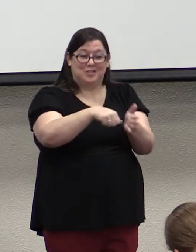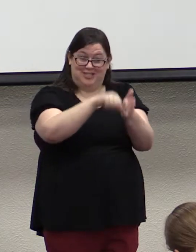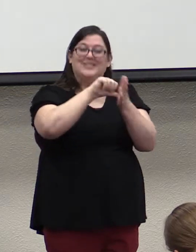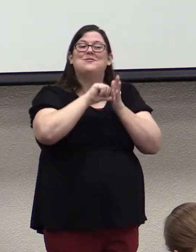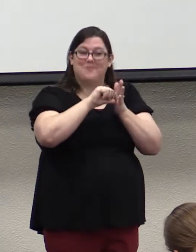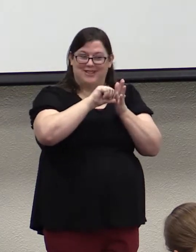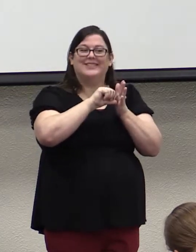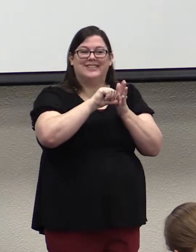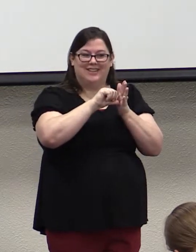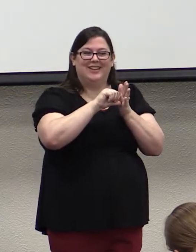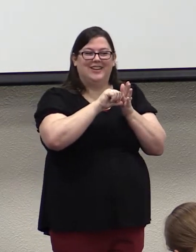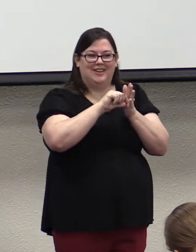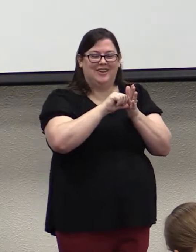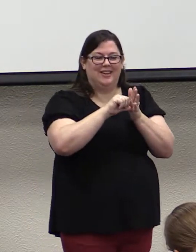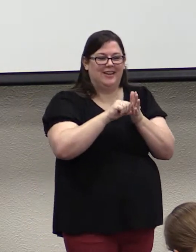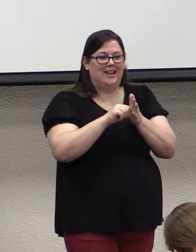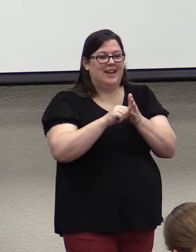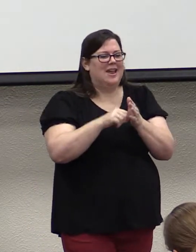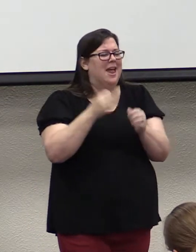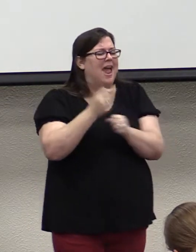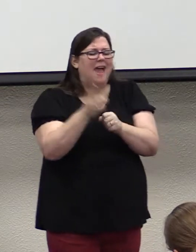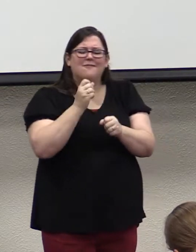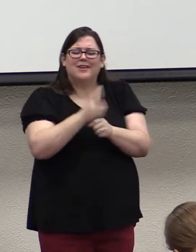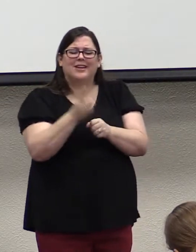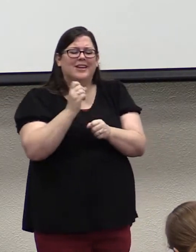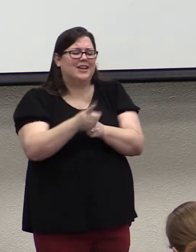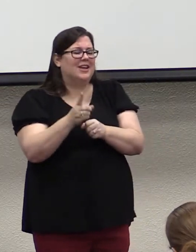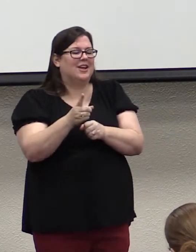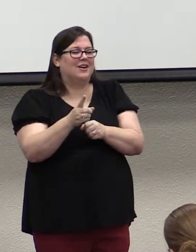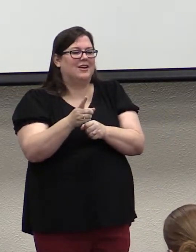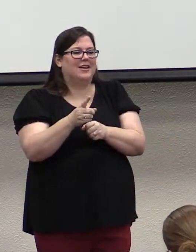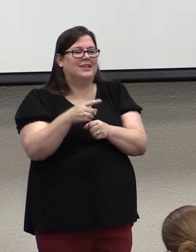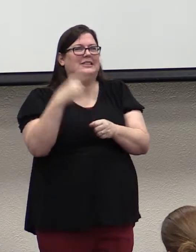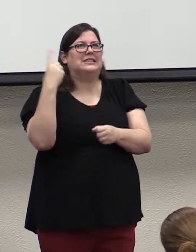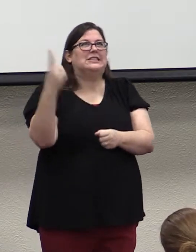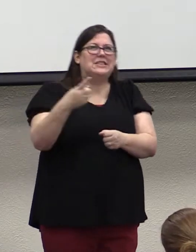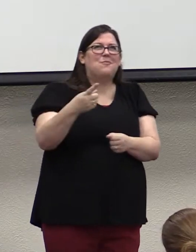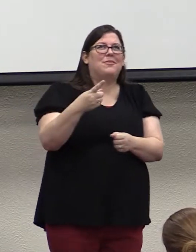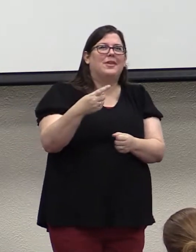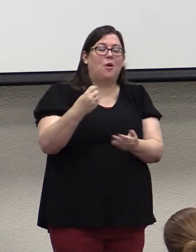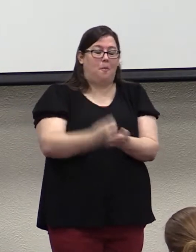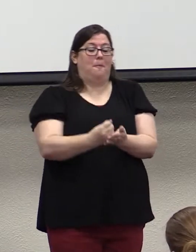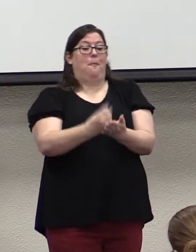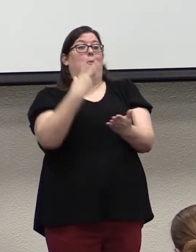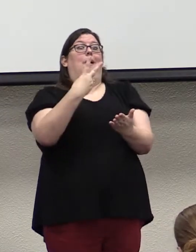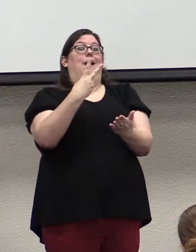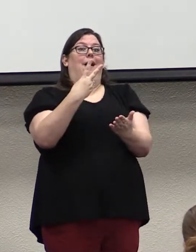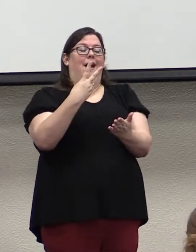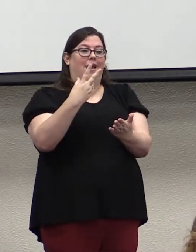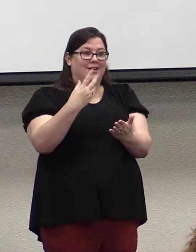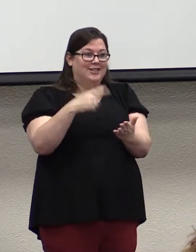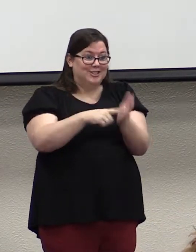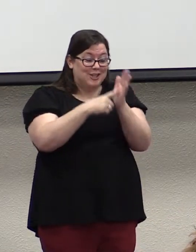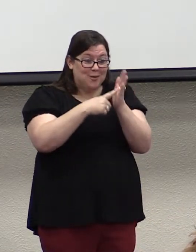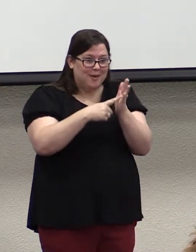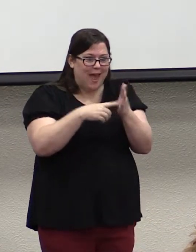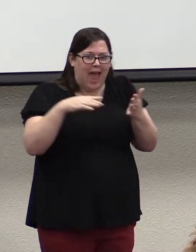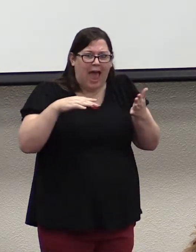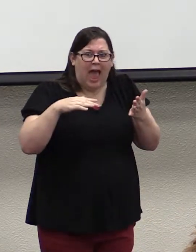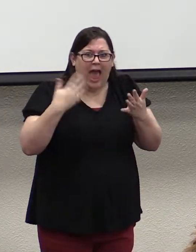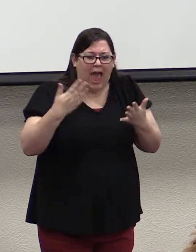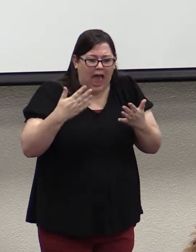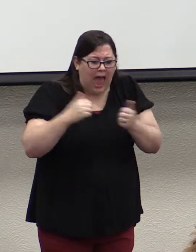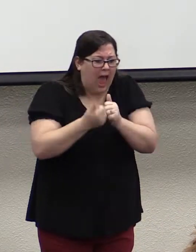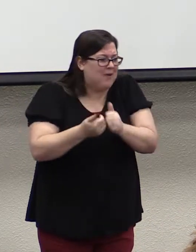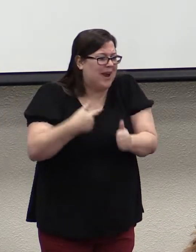Every single year, this is my 5th year, every single year something pops out of the pages to me. How did I never notice this